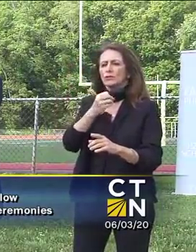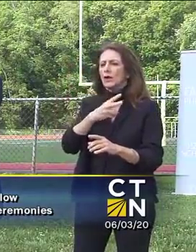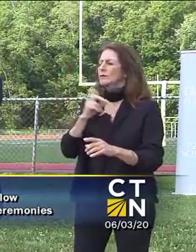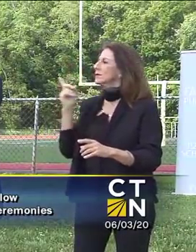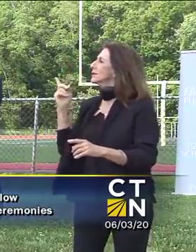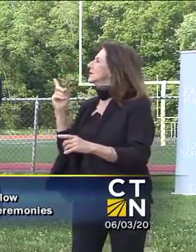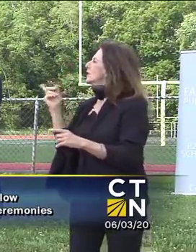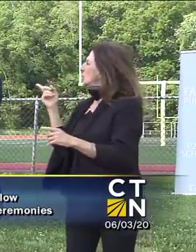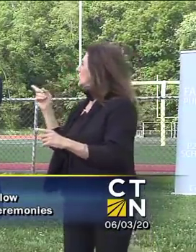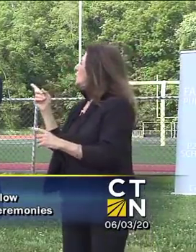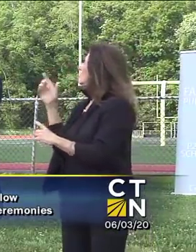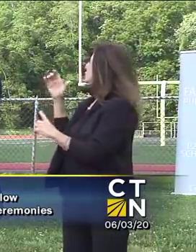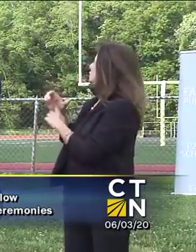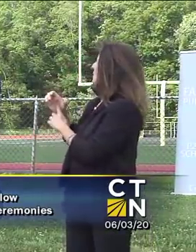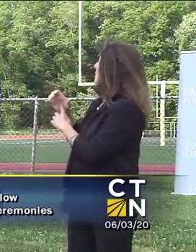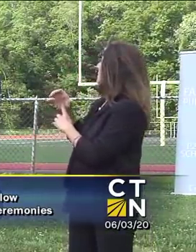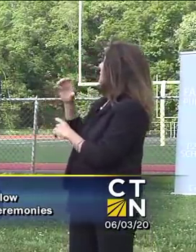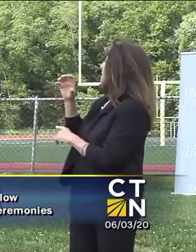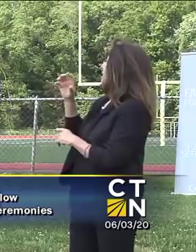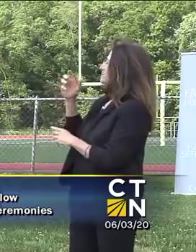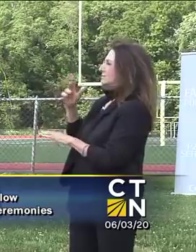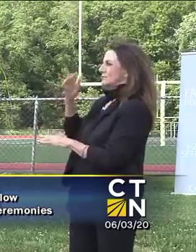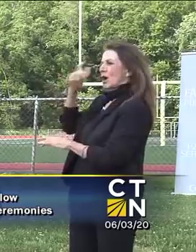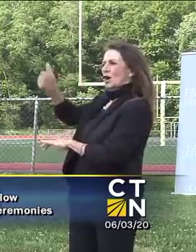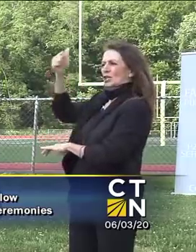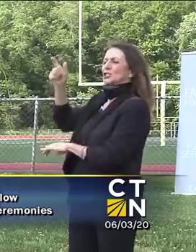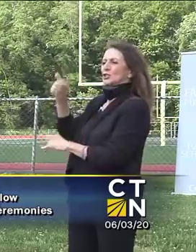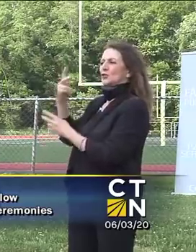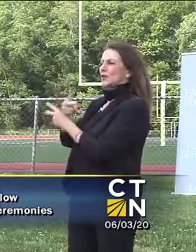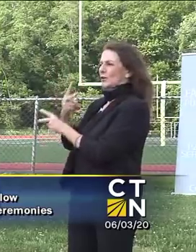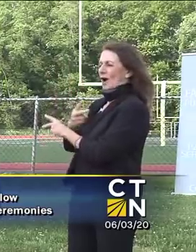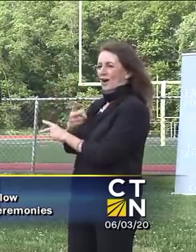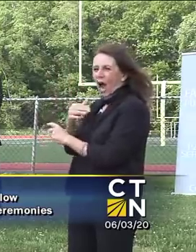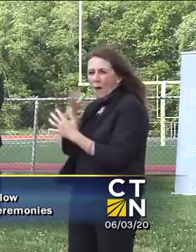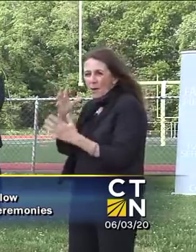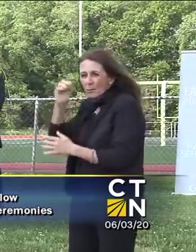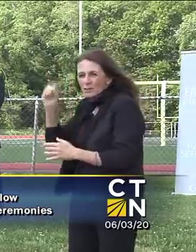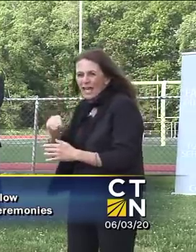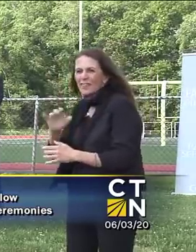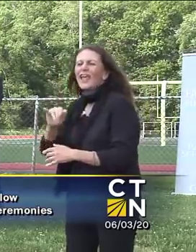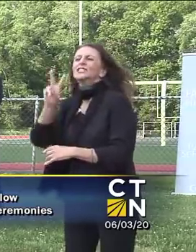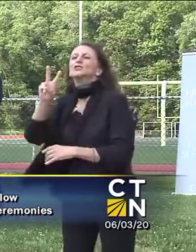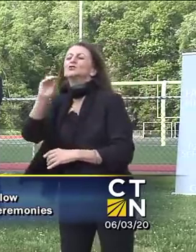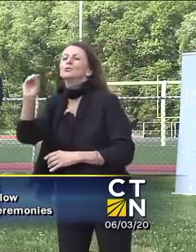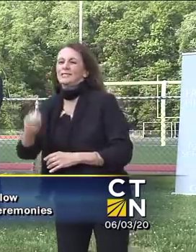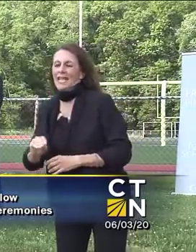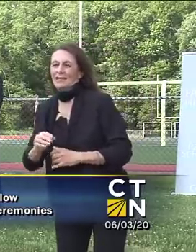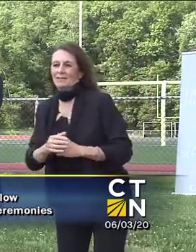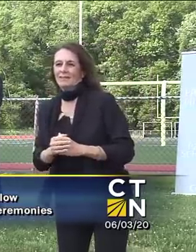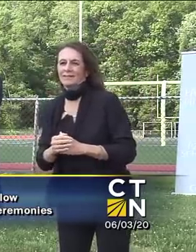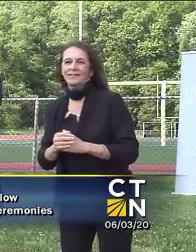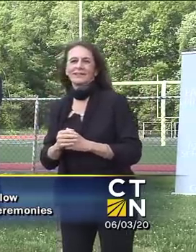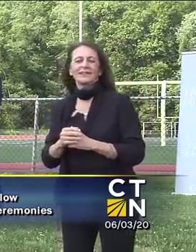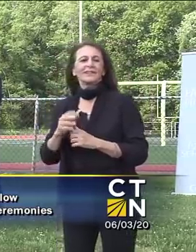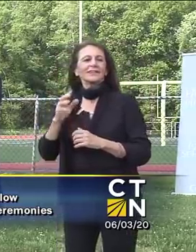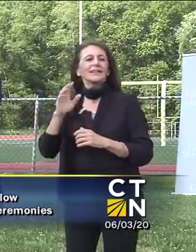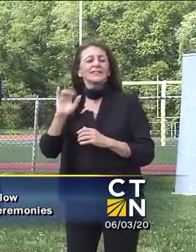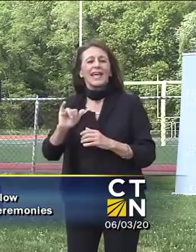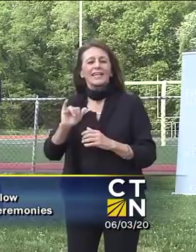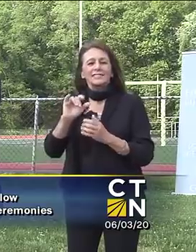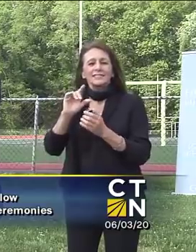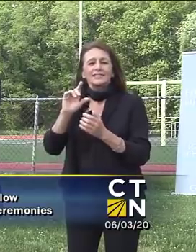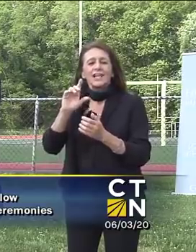What percent is that? That's about 2%, I'm told. And that's the lowest